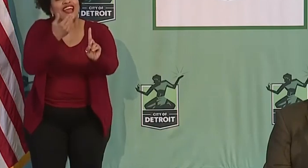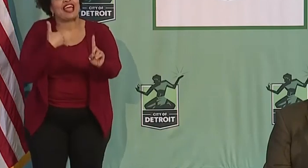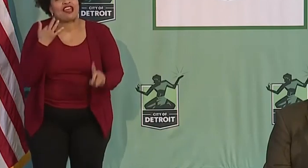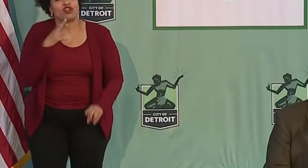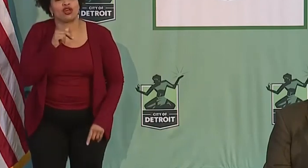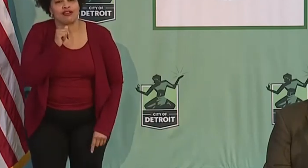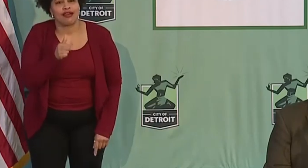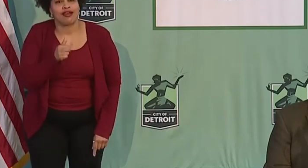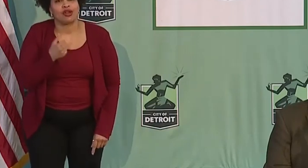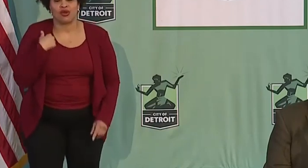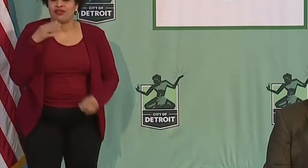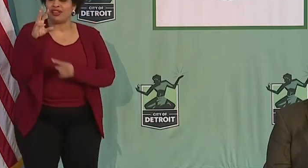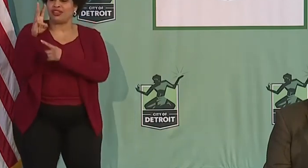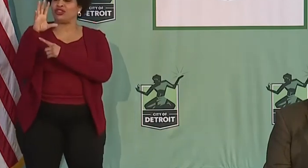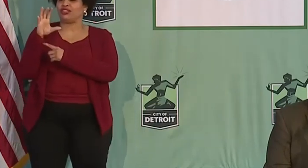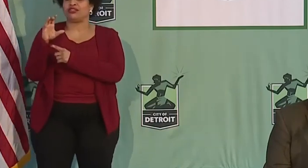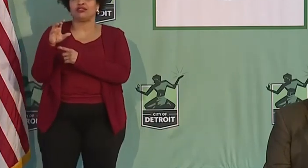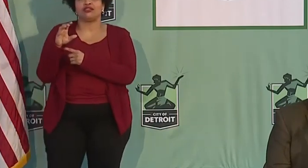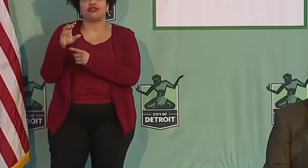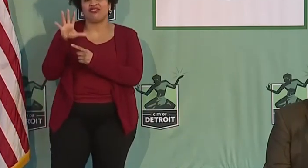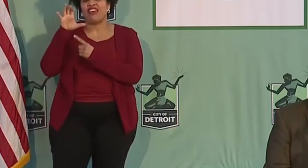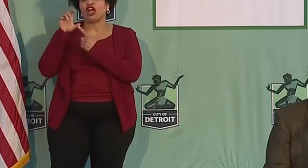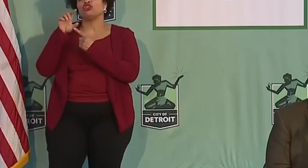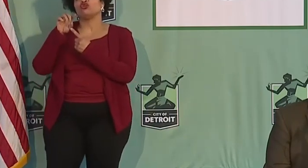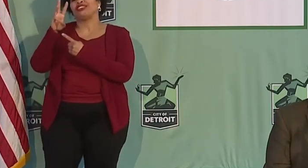500 to 600 tests a day.